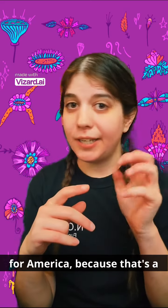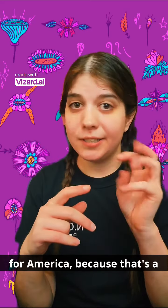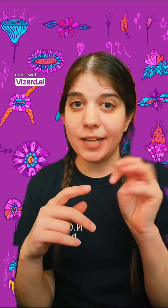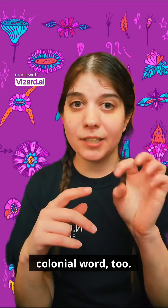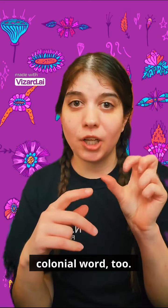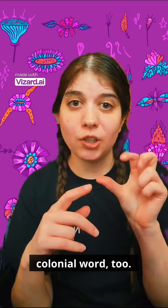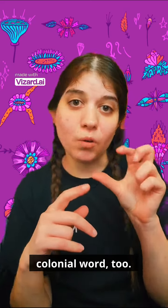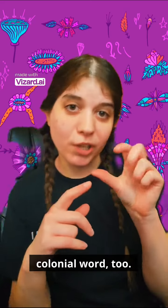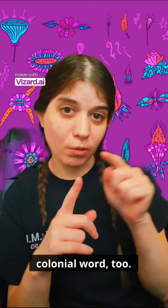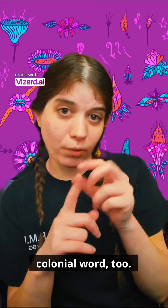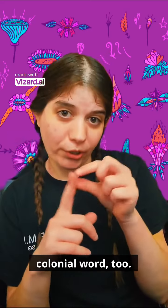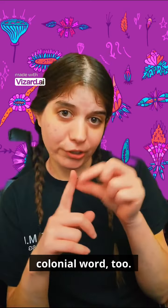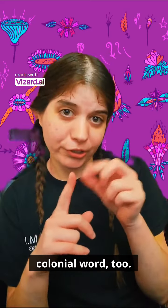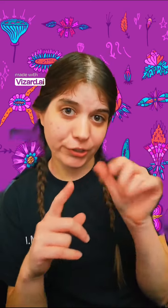that's a colonial word too.